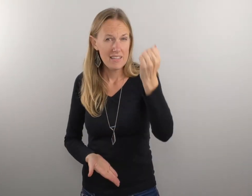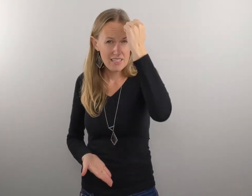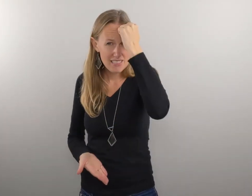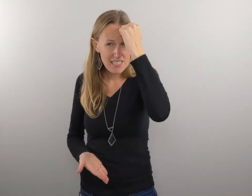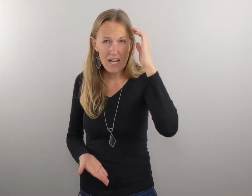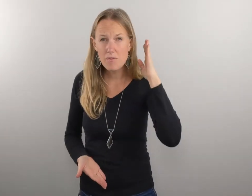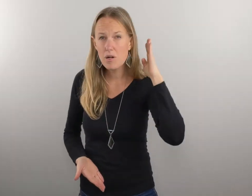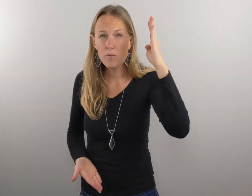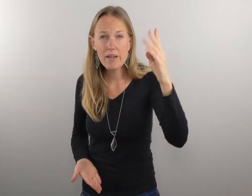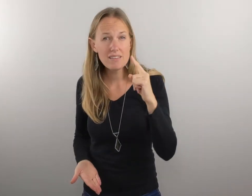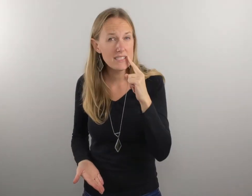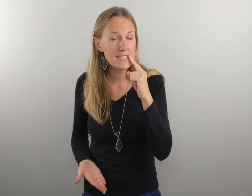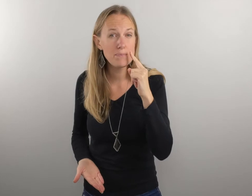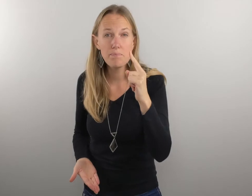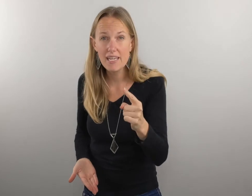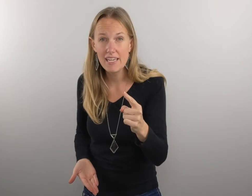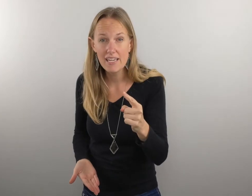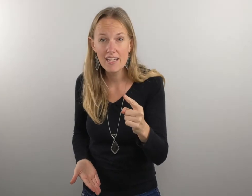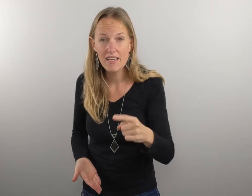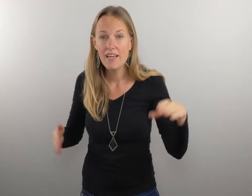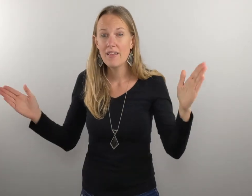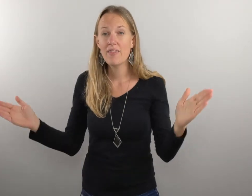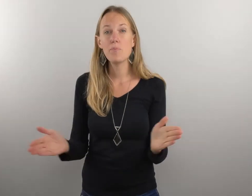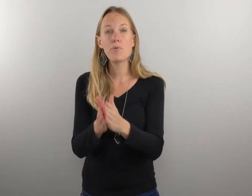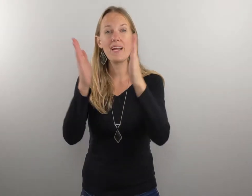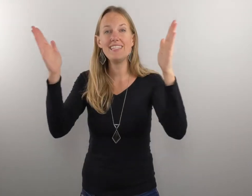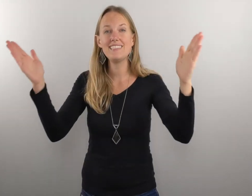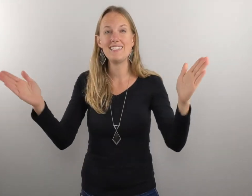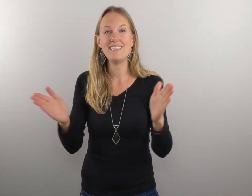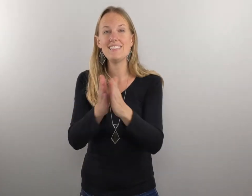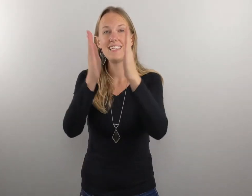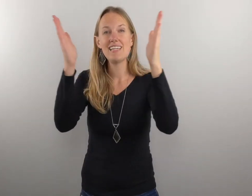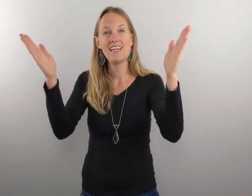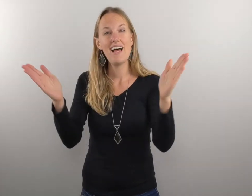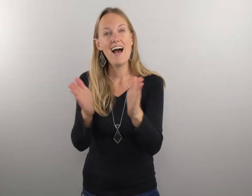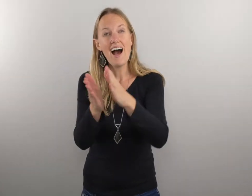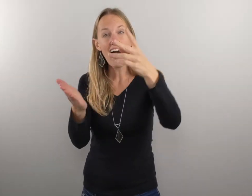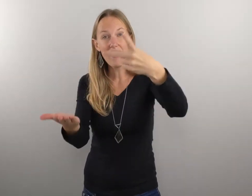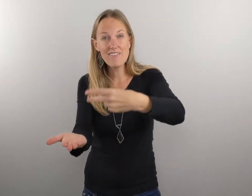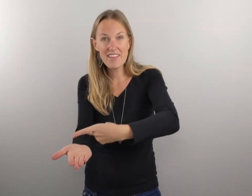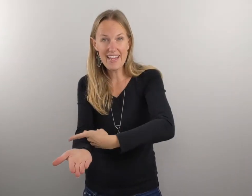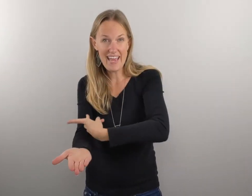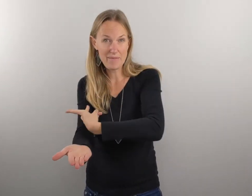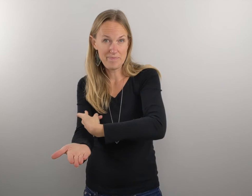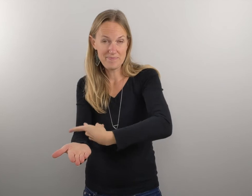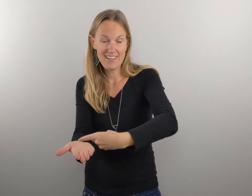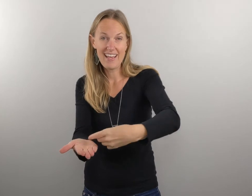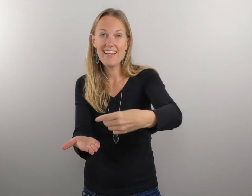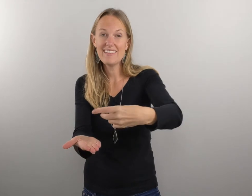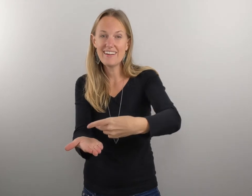the dumb will speak the praises of the Lamb. Okay, and then on to